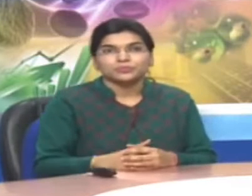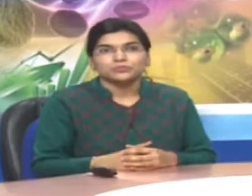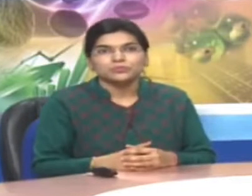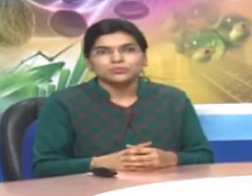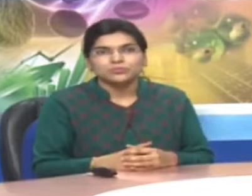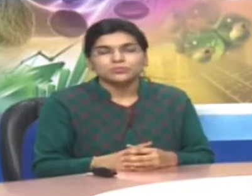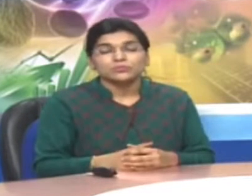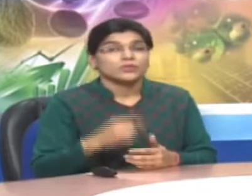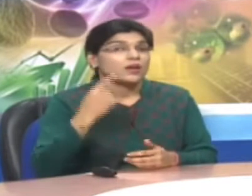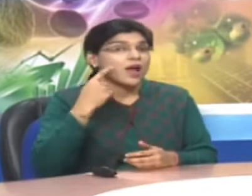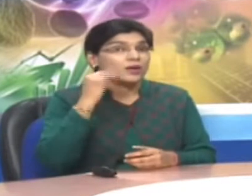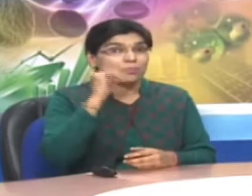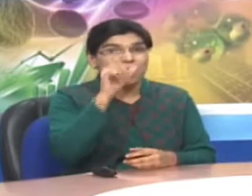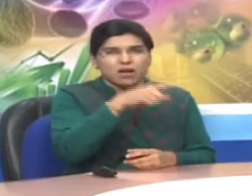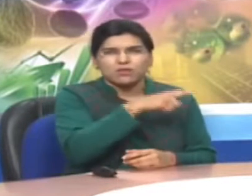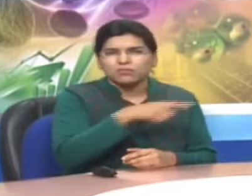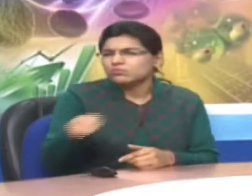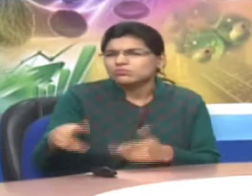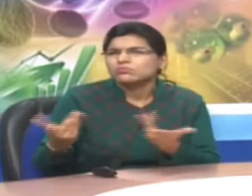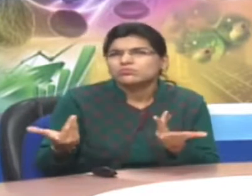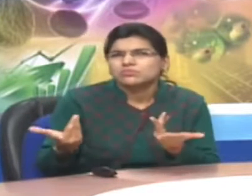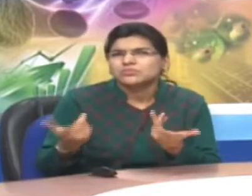Gerald. Intruder says, what is this?